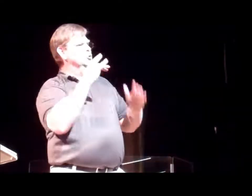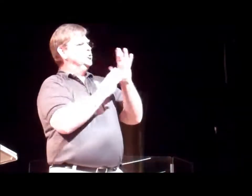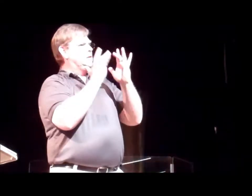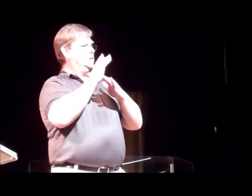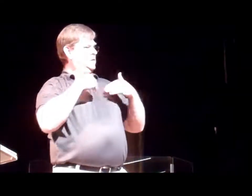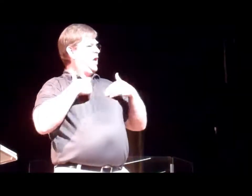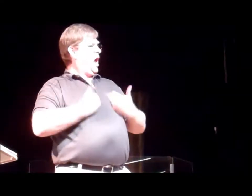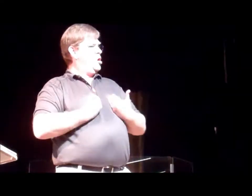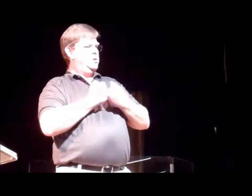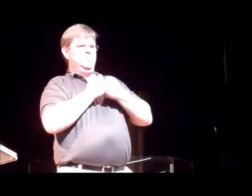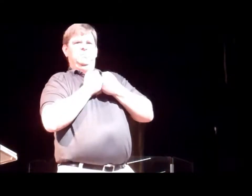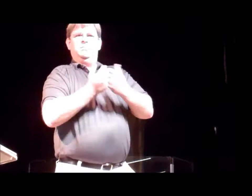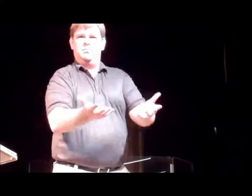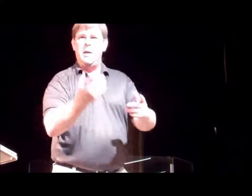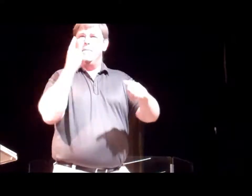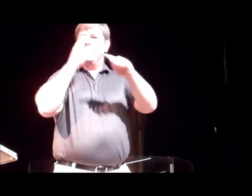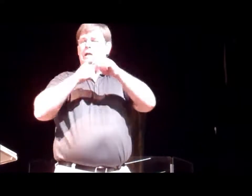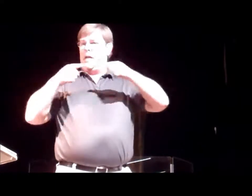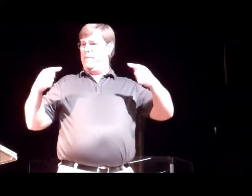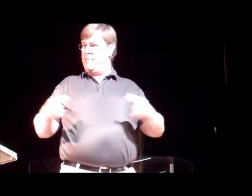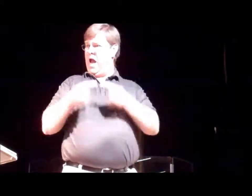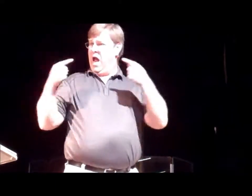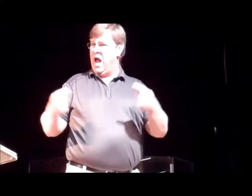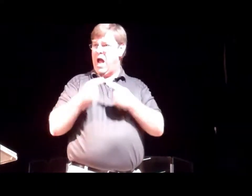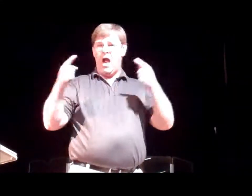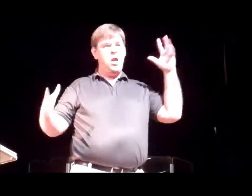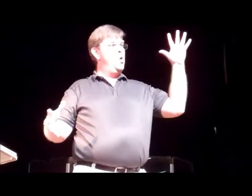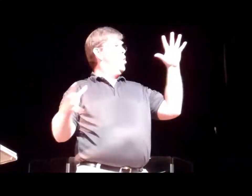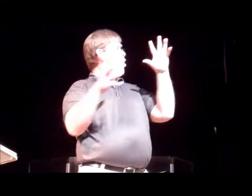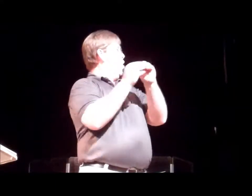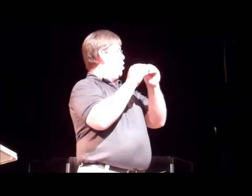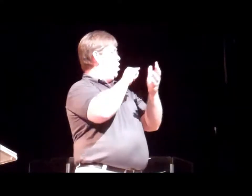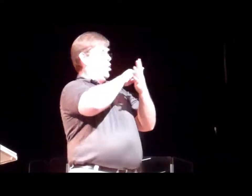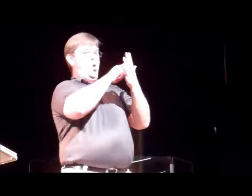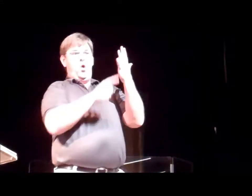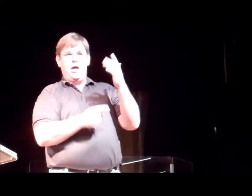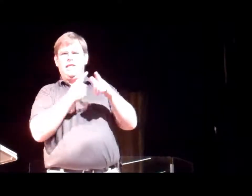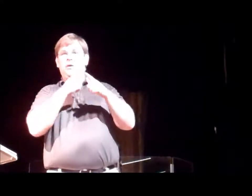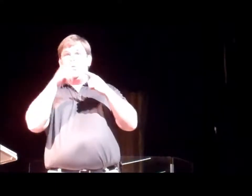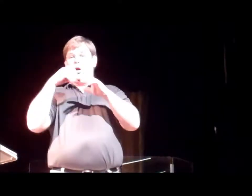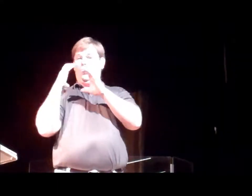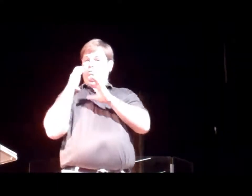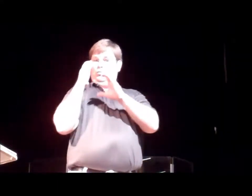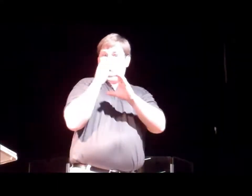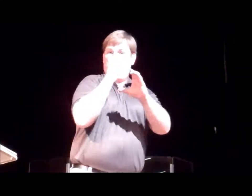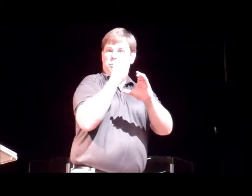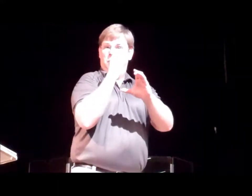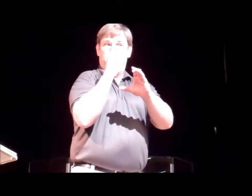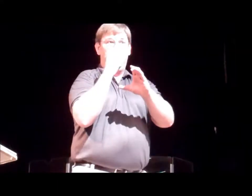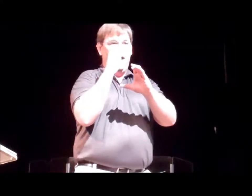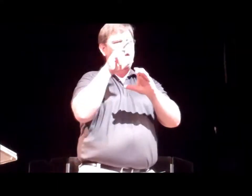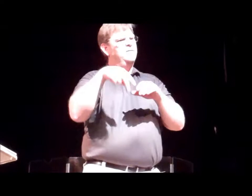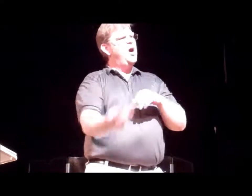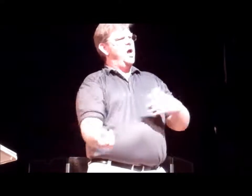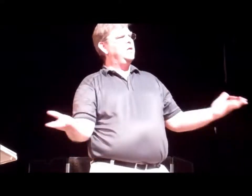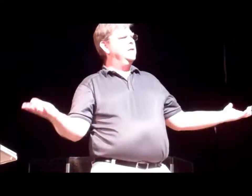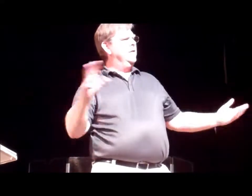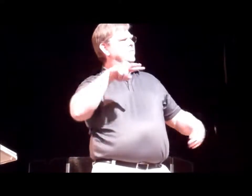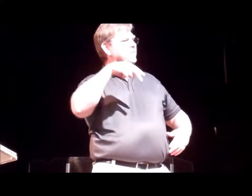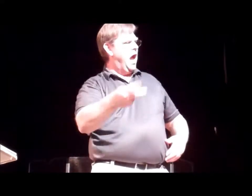and awake? Of course not. So Jesus was exhausted, in excruciating pain, and not only that, he had